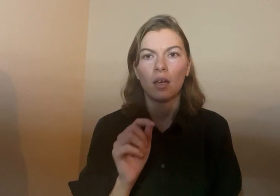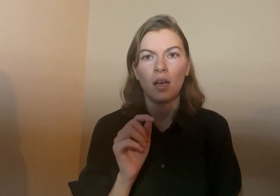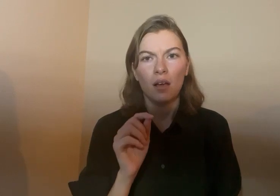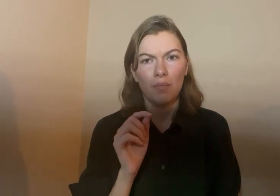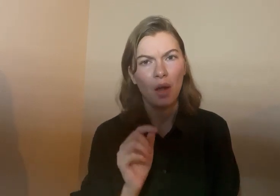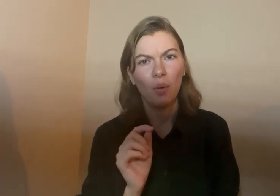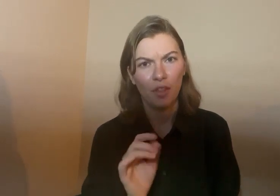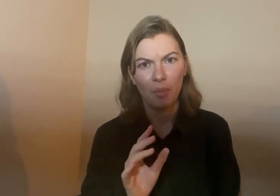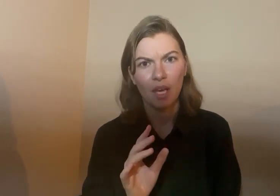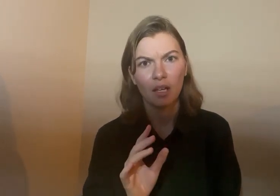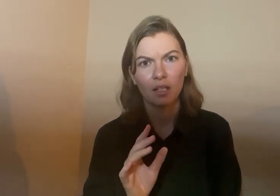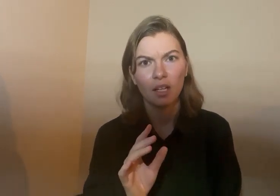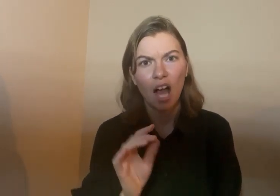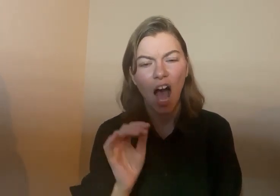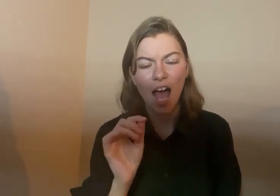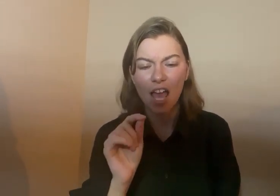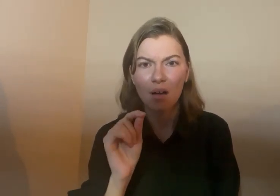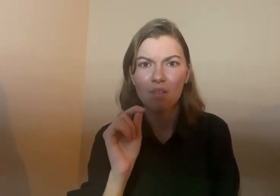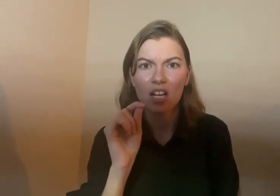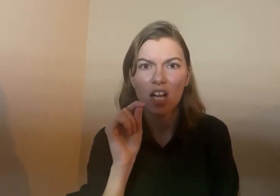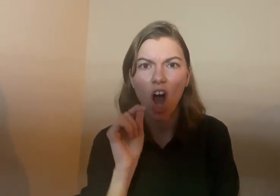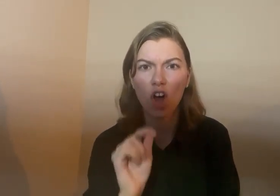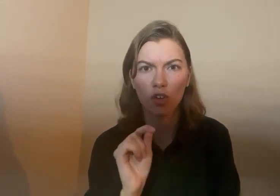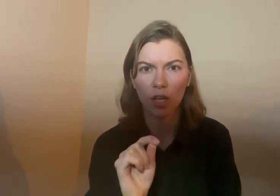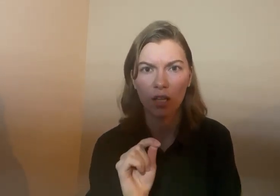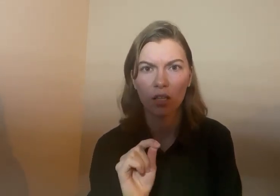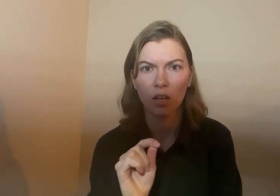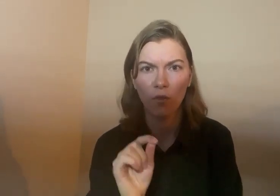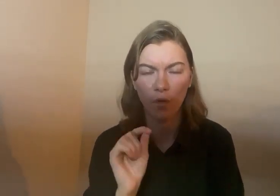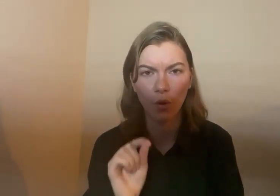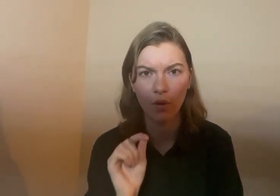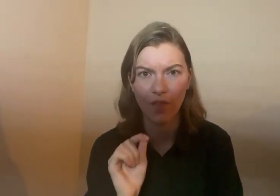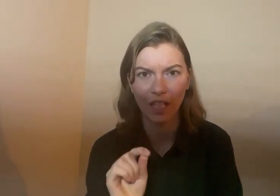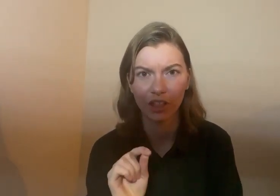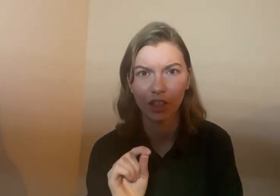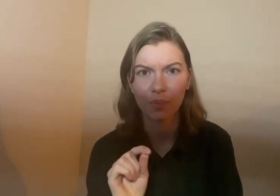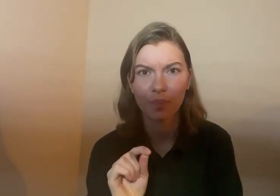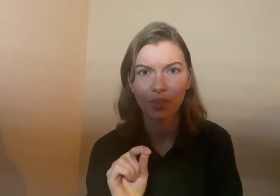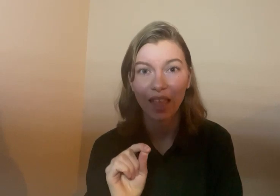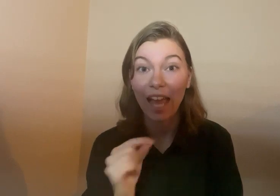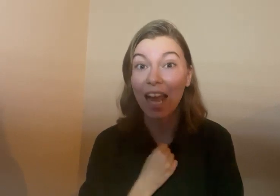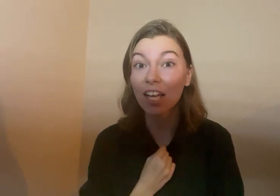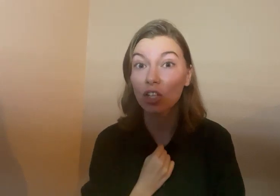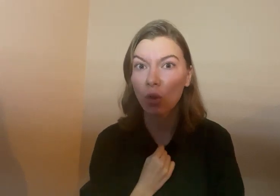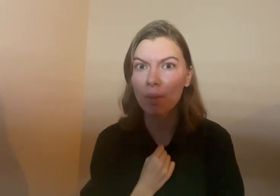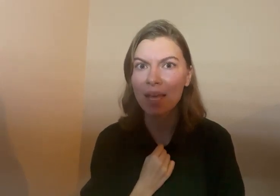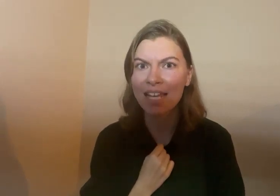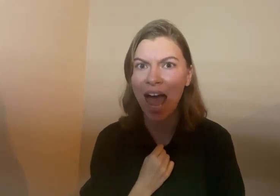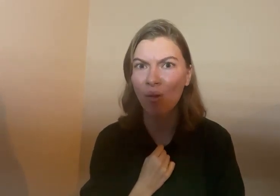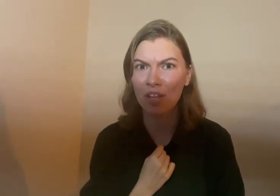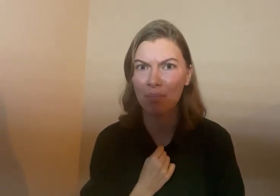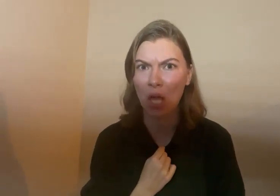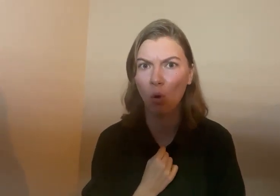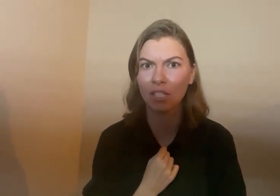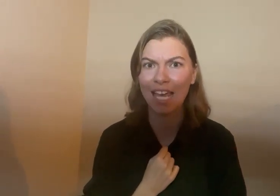Bear with me, I am hungry for revenge, and I cloy me now with beholding